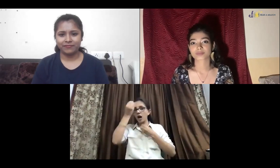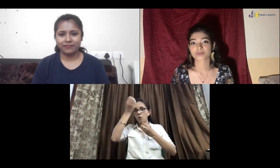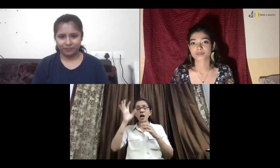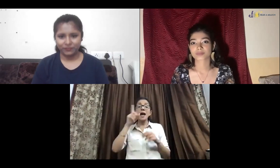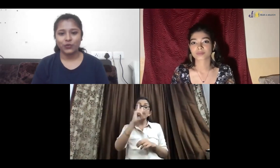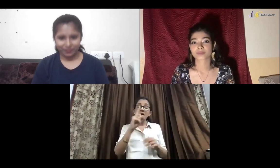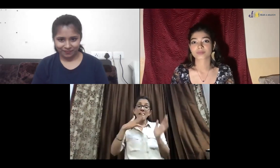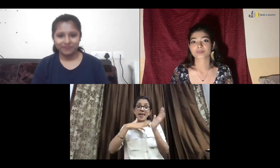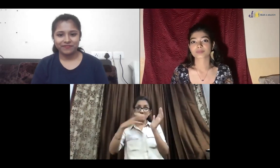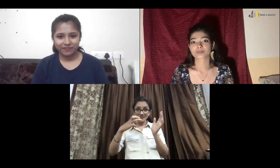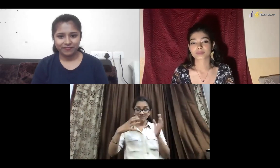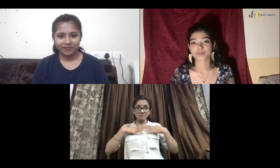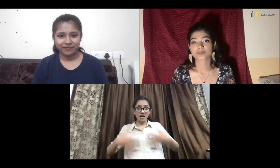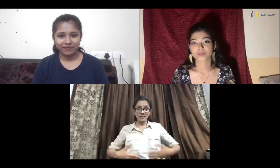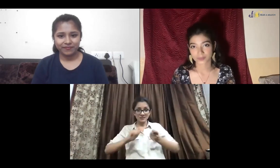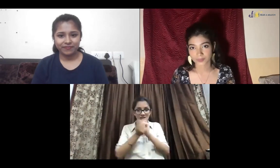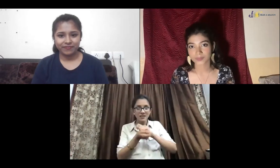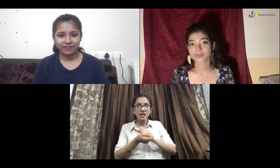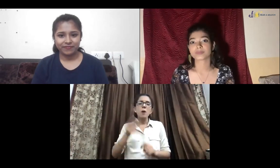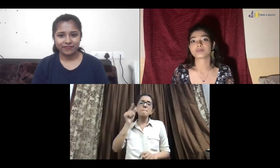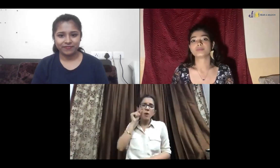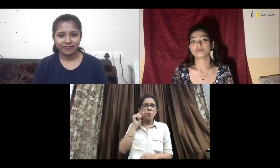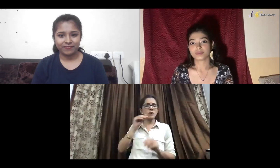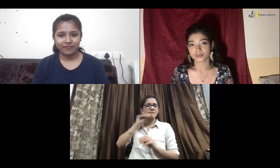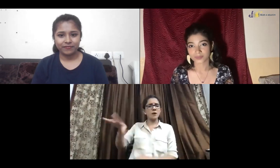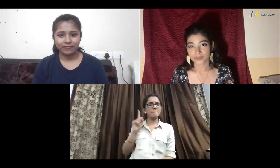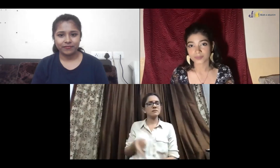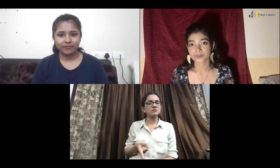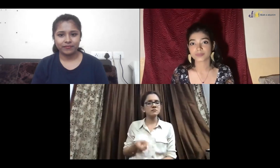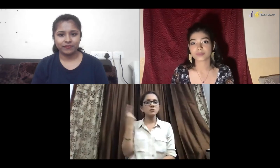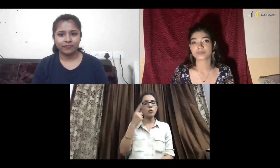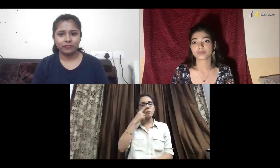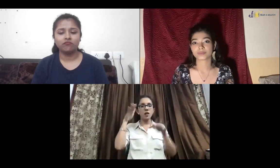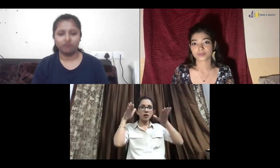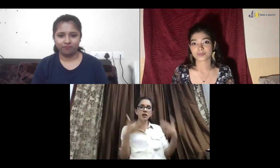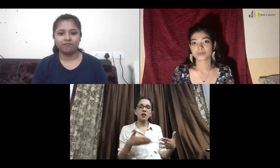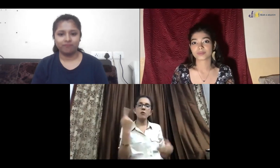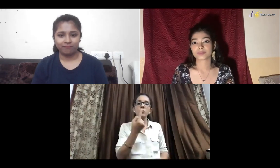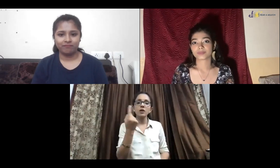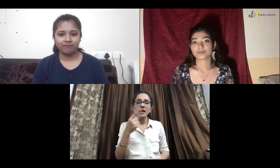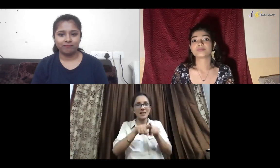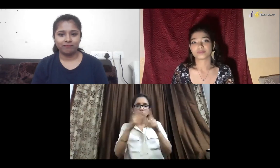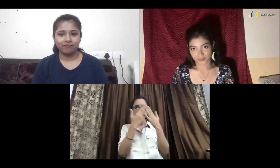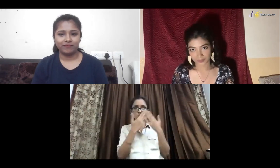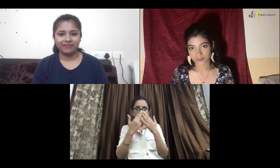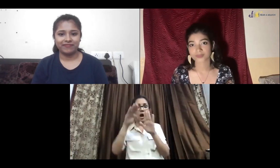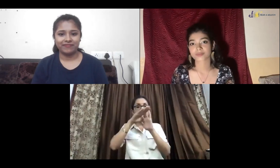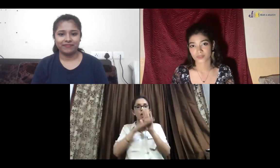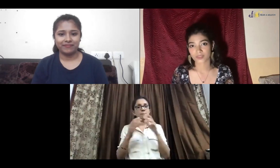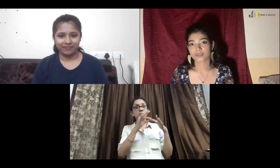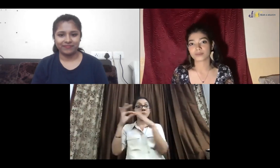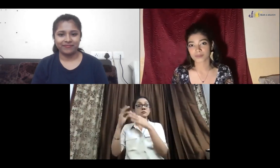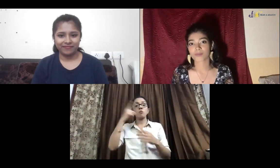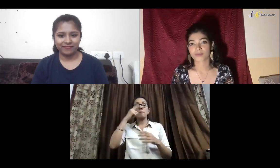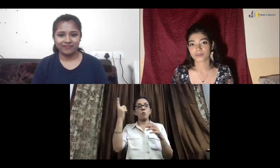not, informed in advance. But now menstruation changing in the body things, we need to inform boys as well. Why